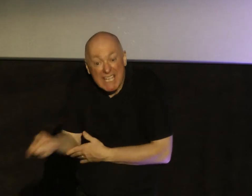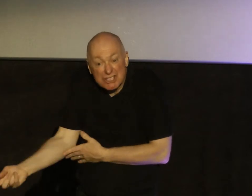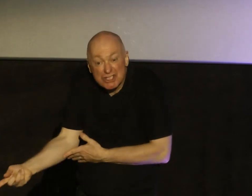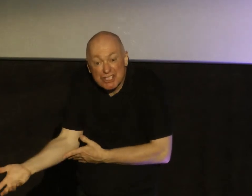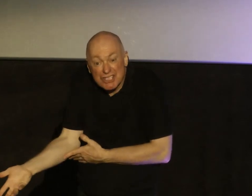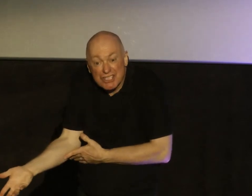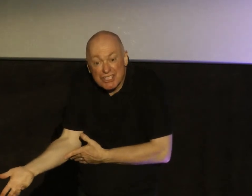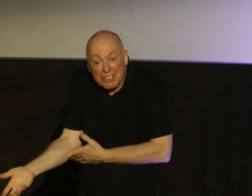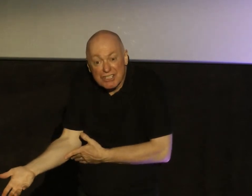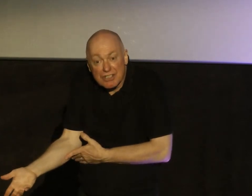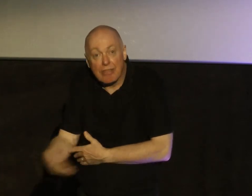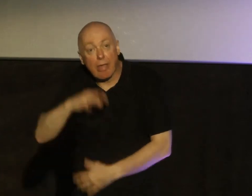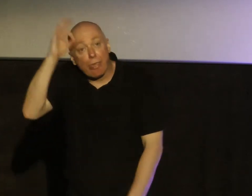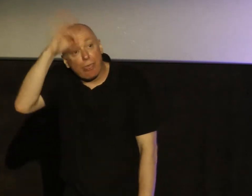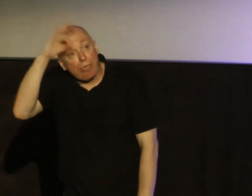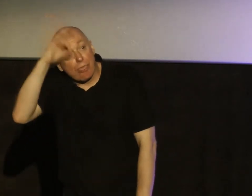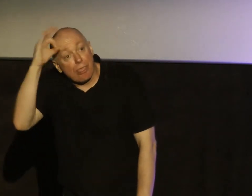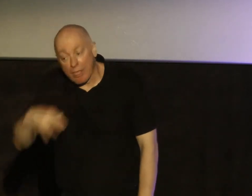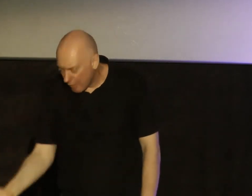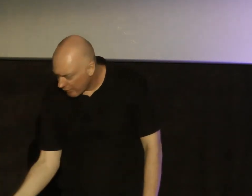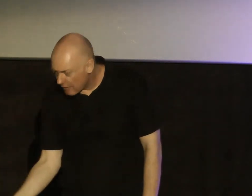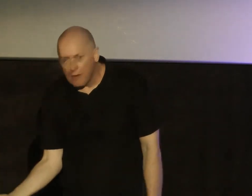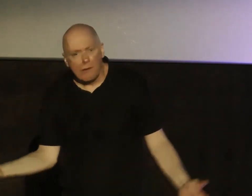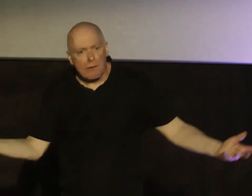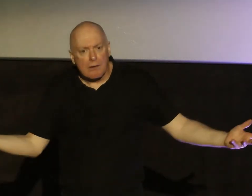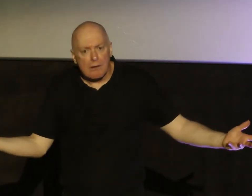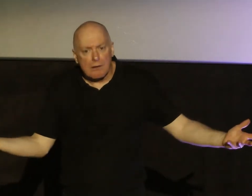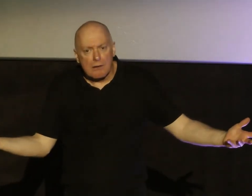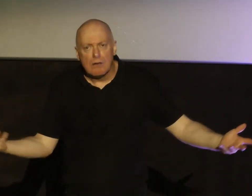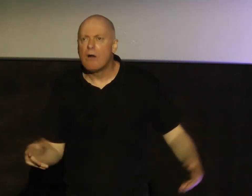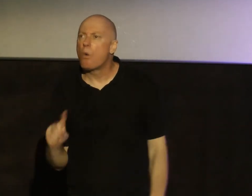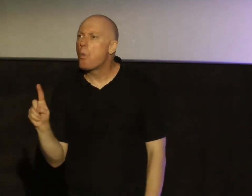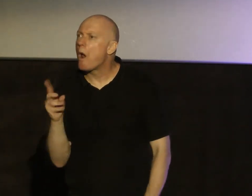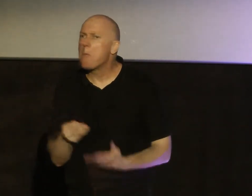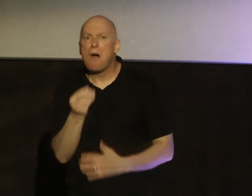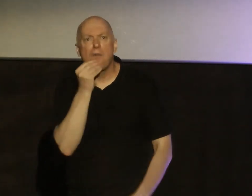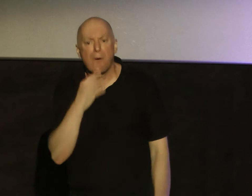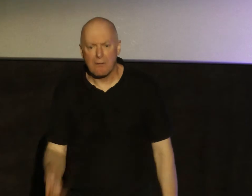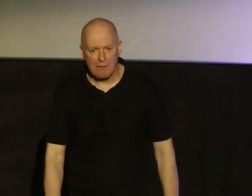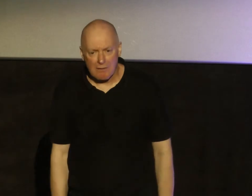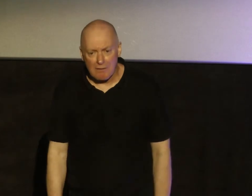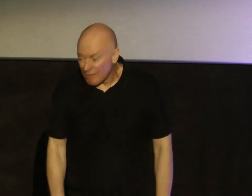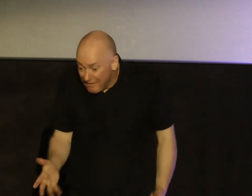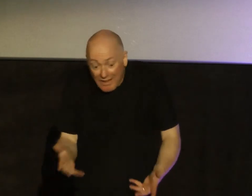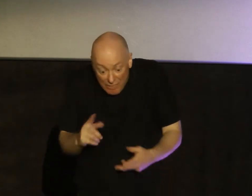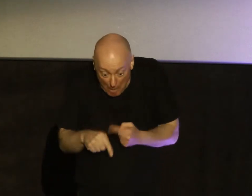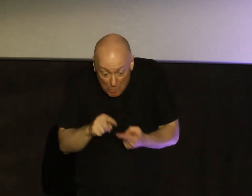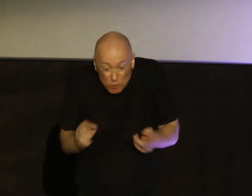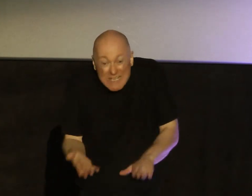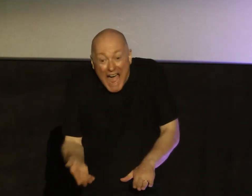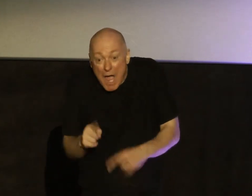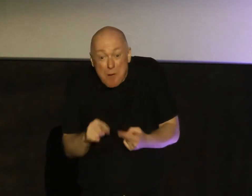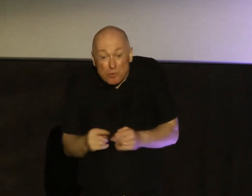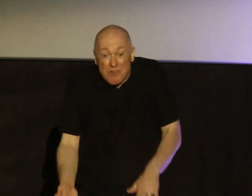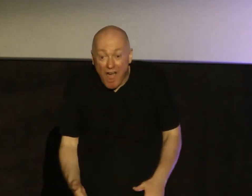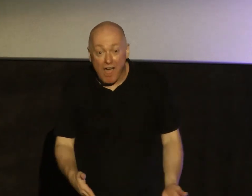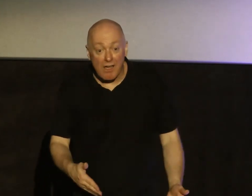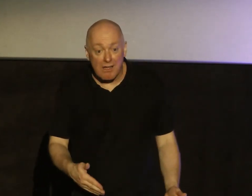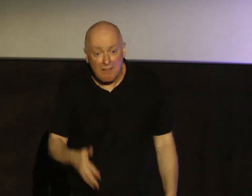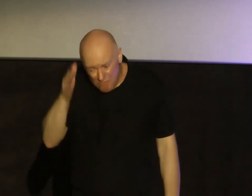totally clueless and directionless about where to get food? Now, this is a matter of life and death. He says, go and get food